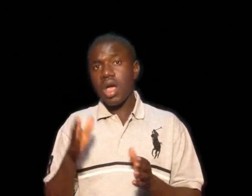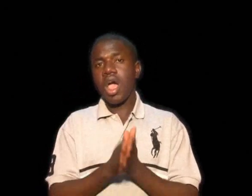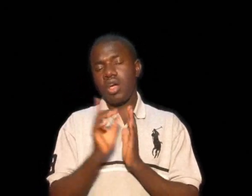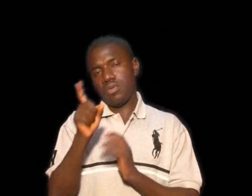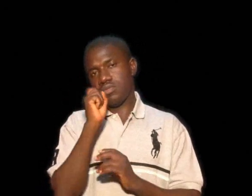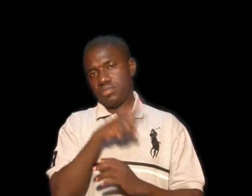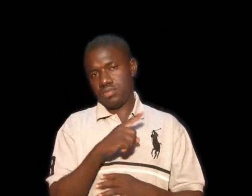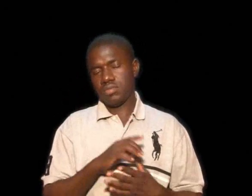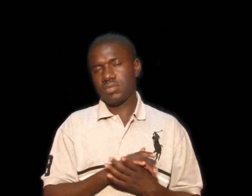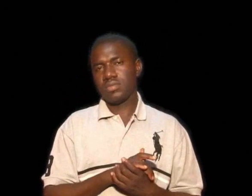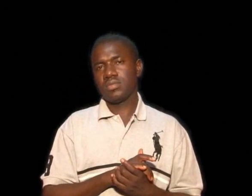when necessary.